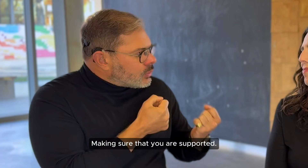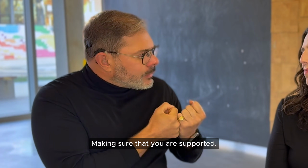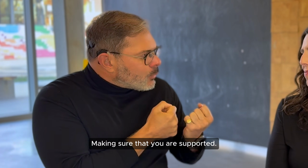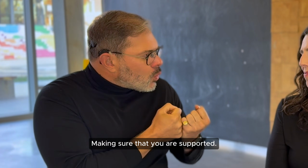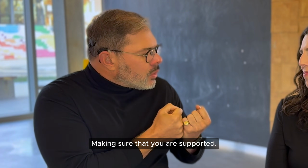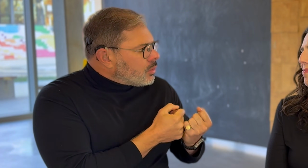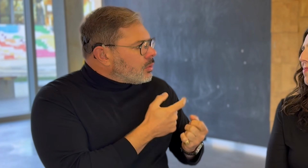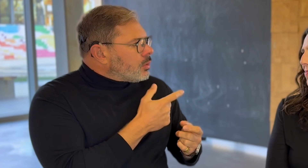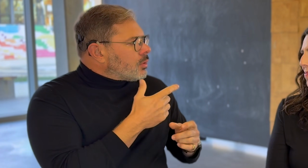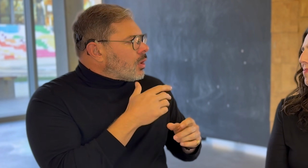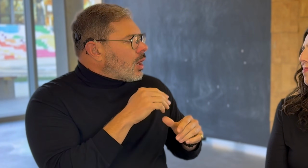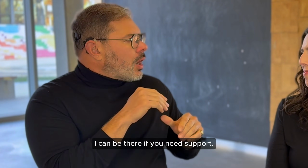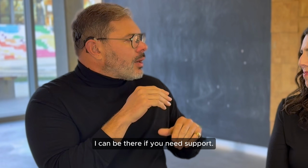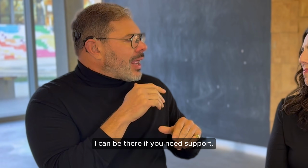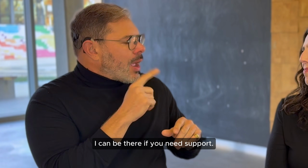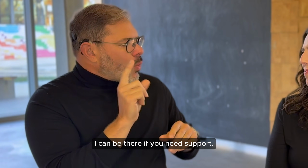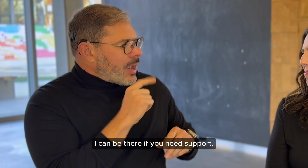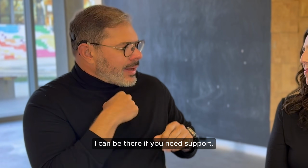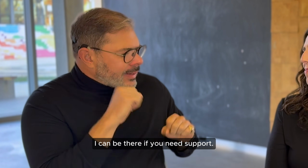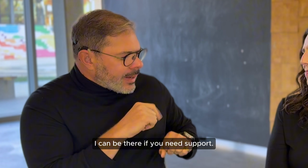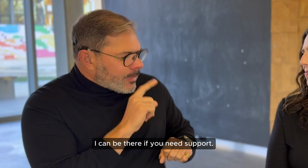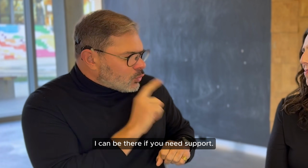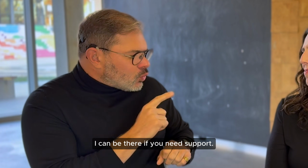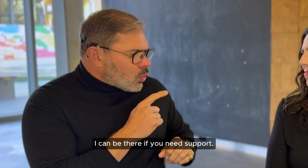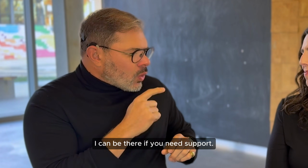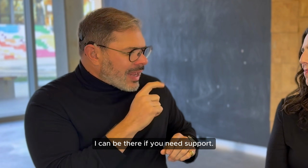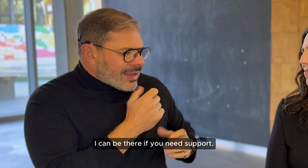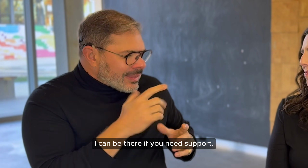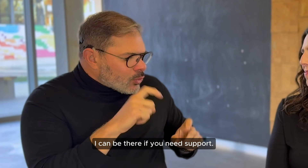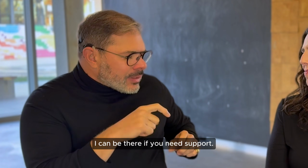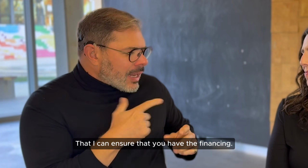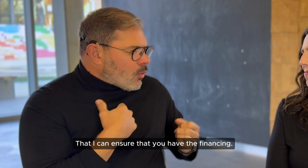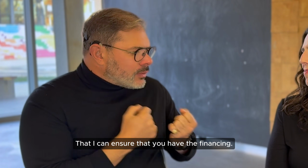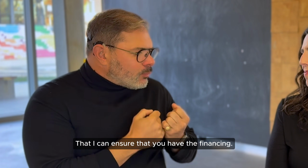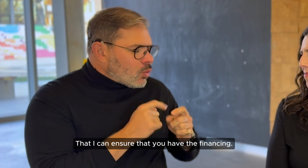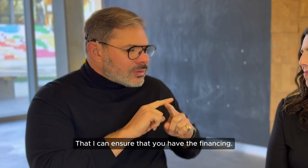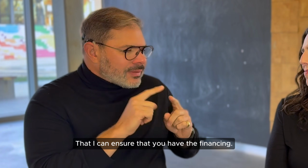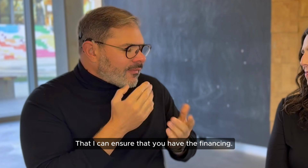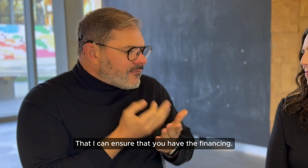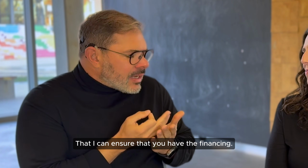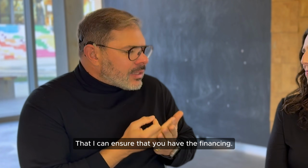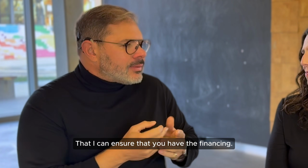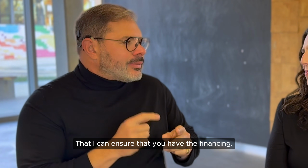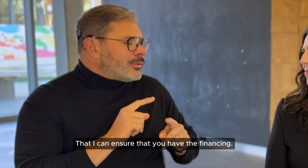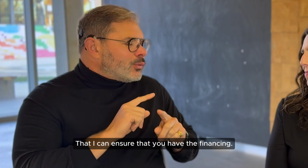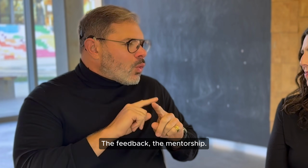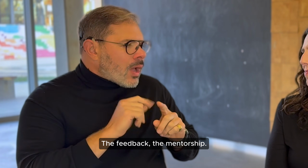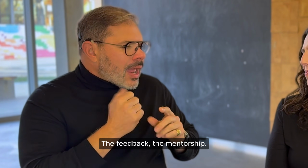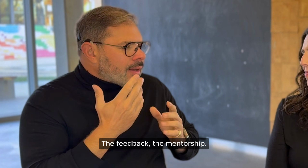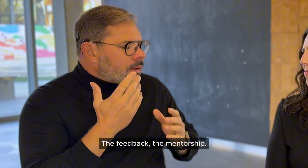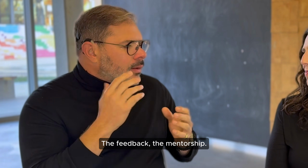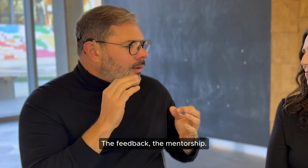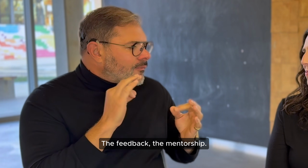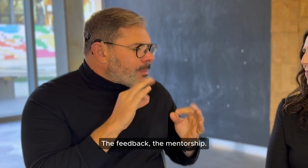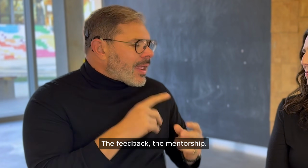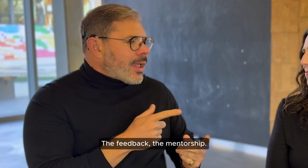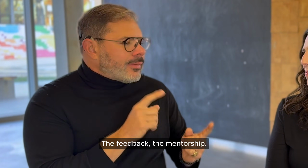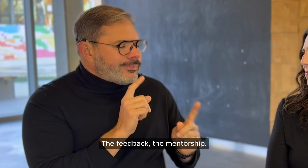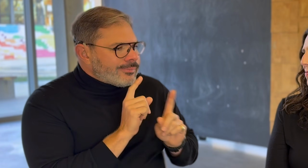supported. I can be where, if you have a need, that I can ensure that you have the financing, the feedback, the mentorship, and